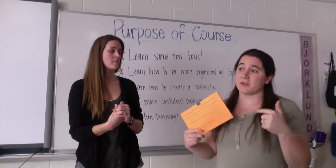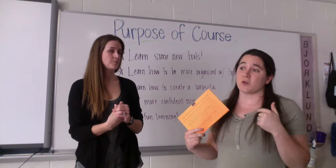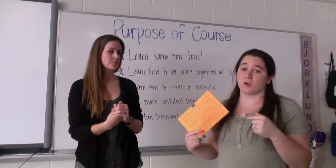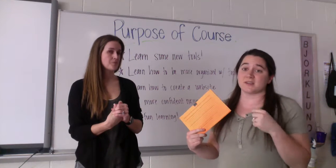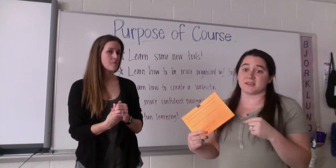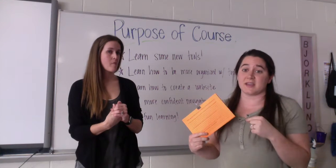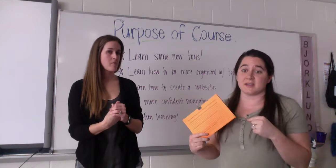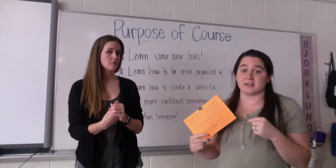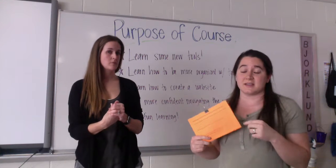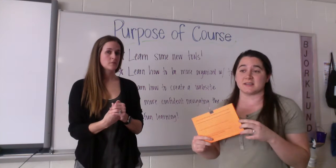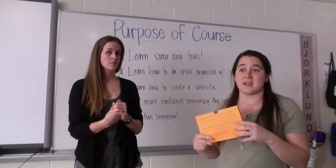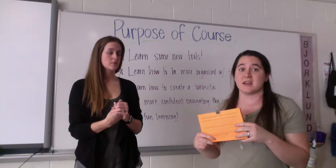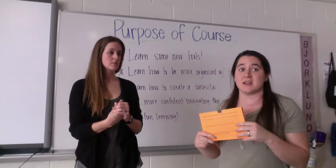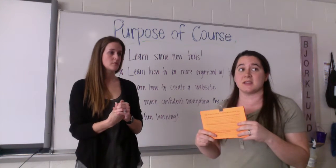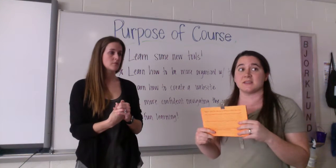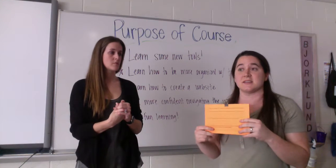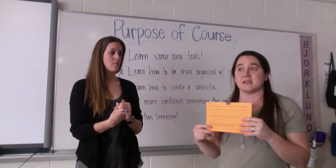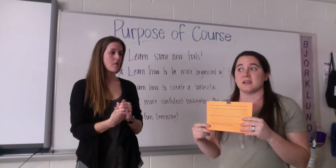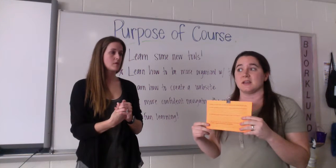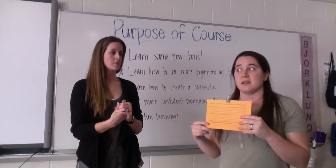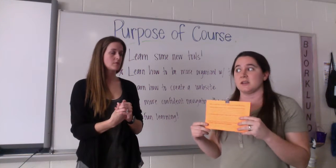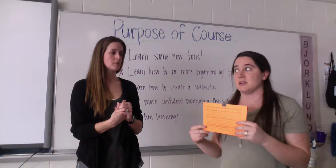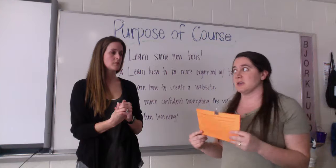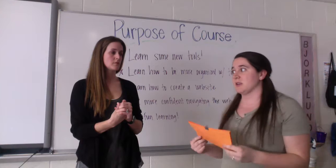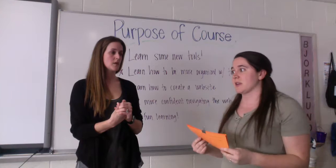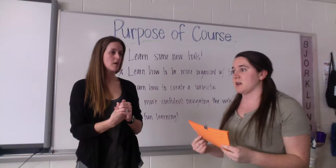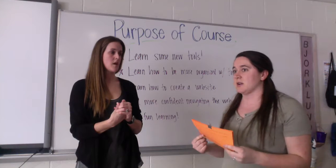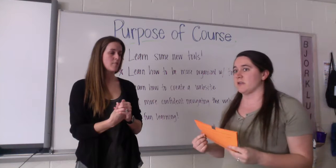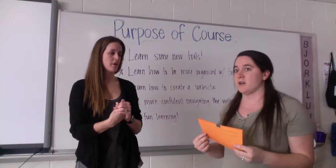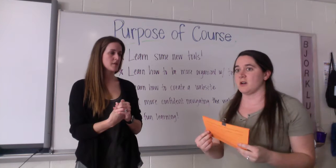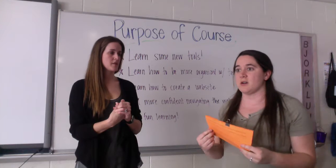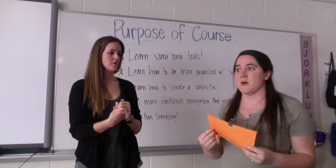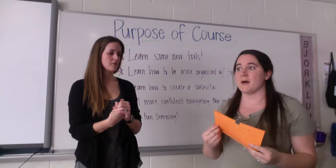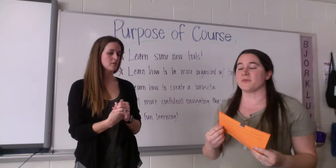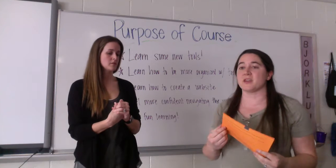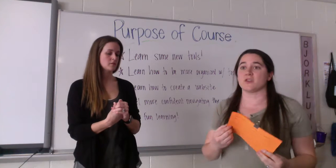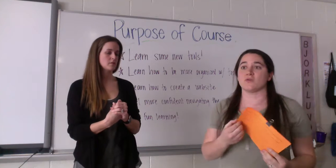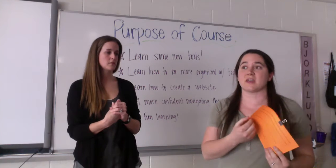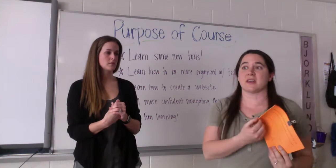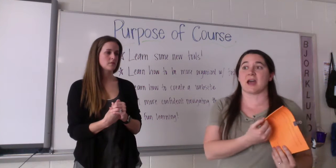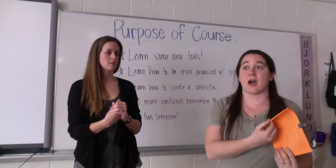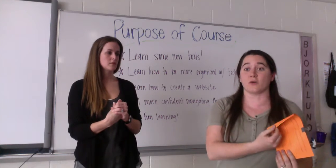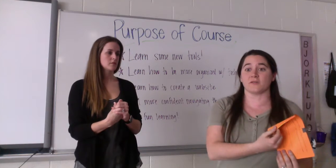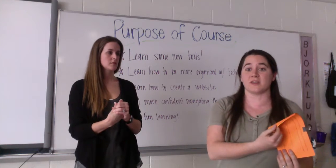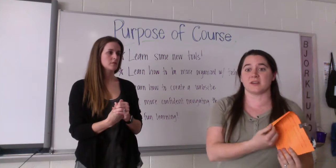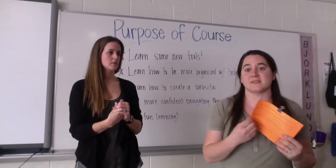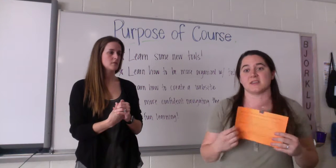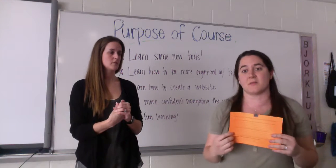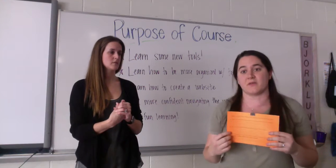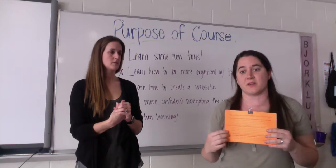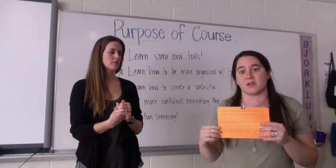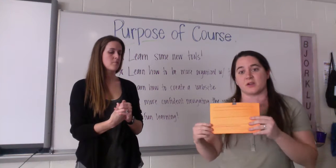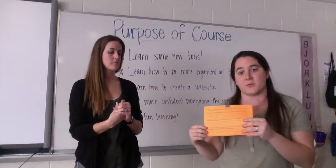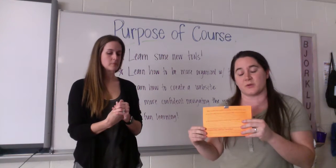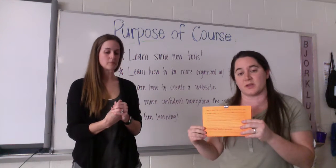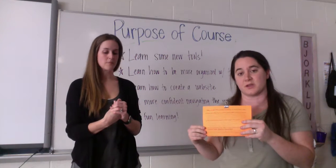a course like this, it is like the amount that you get out of it is the amount that you're going to put into